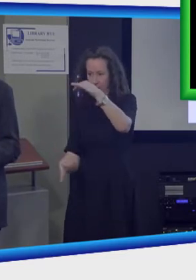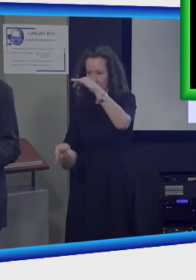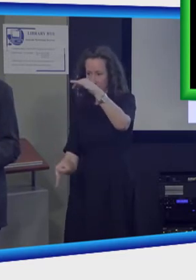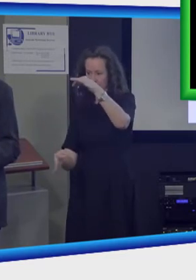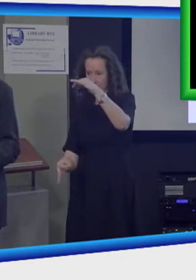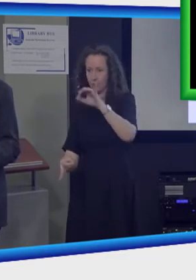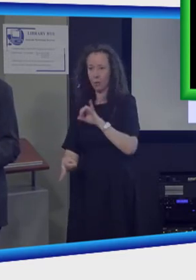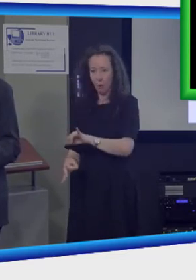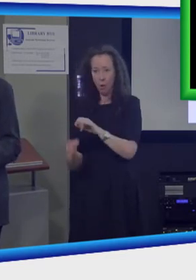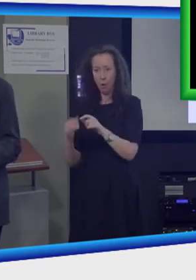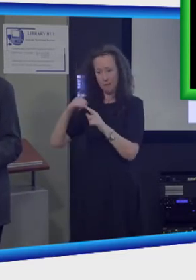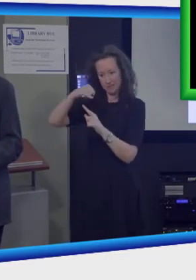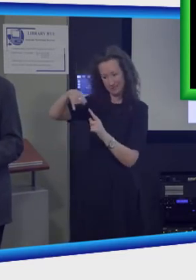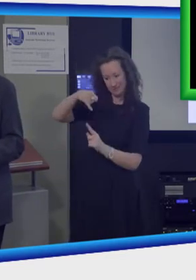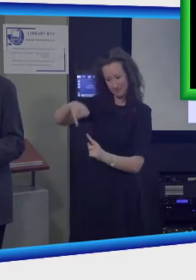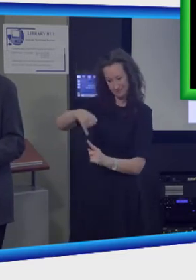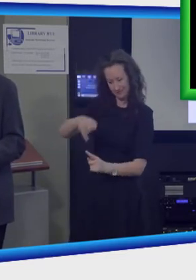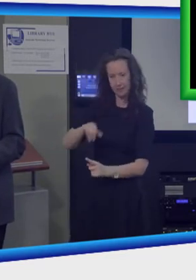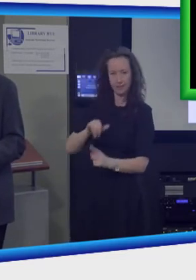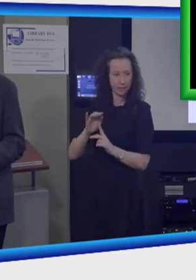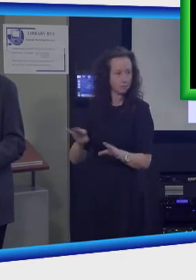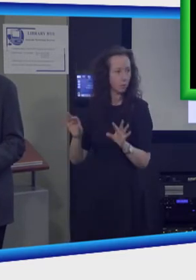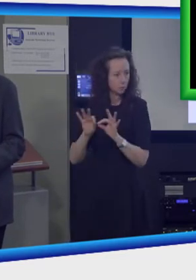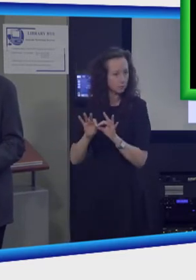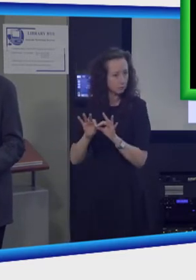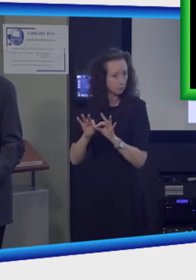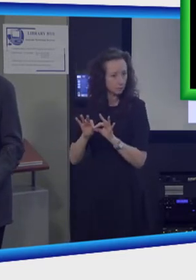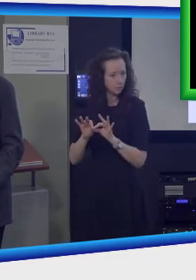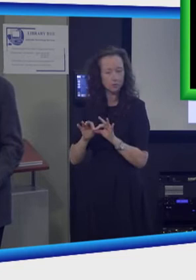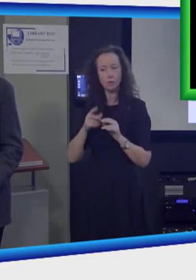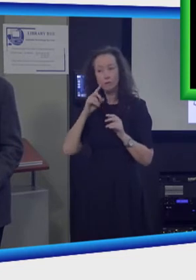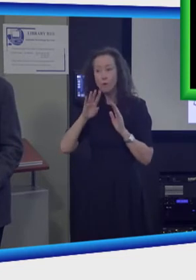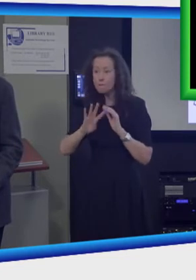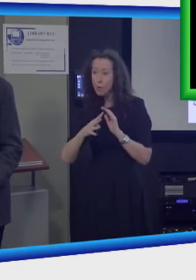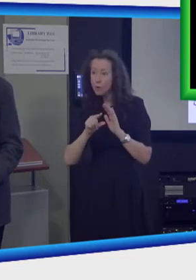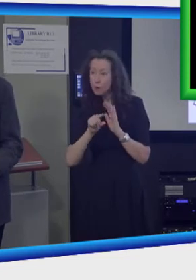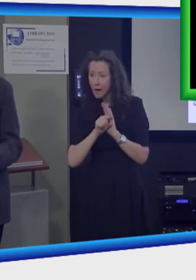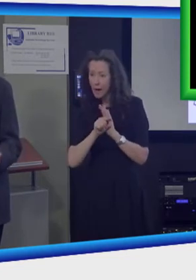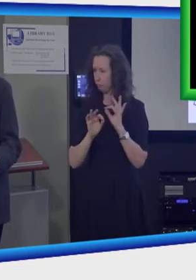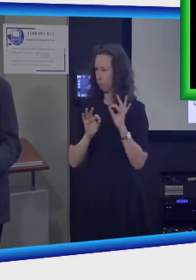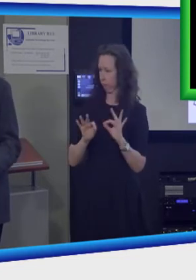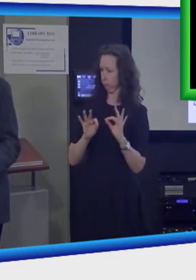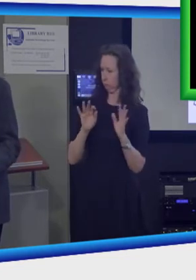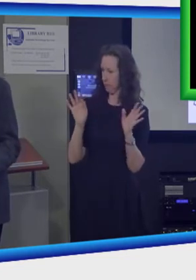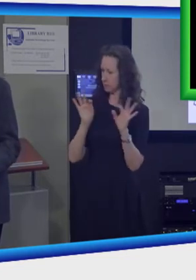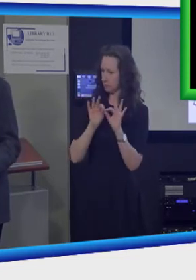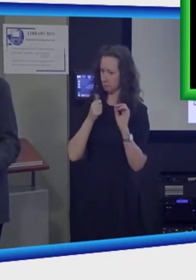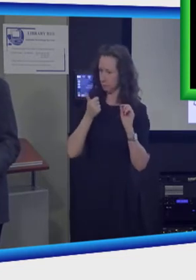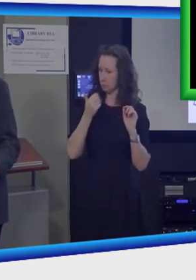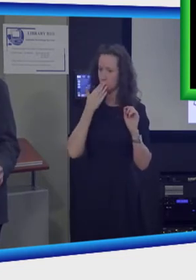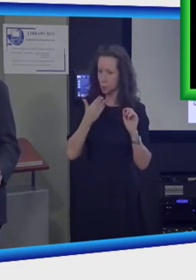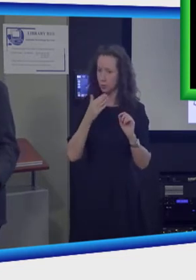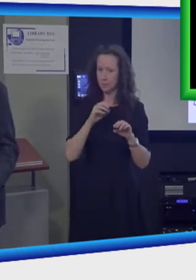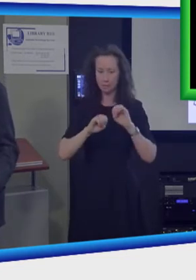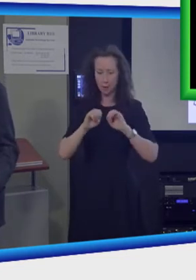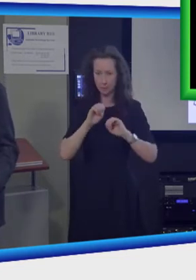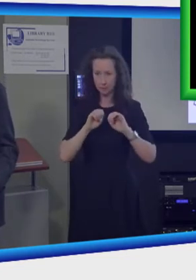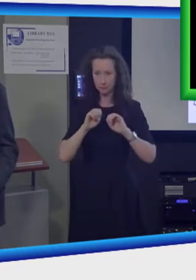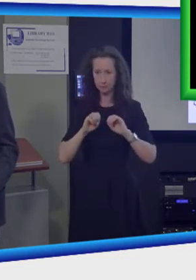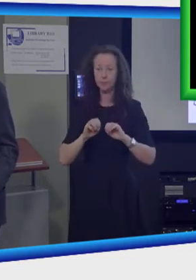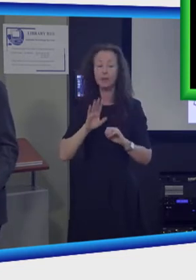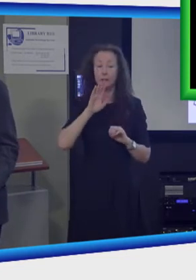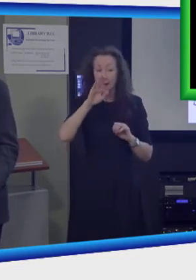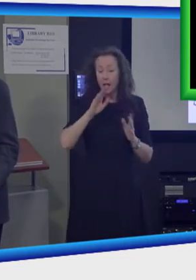4th or 5th grade student. This is an example of a good experiment. Here's another domain that we use, and here's a very bad